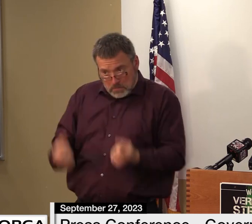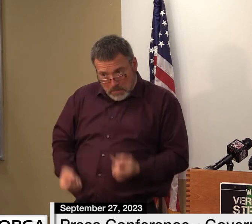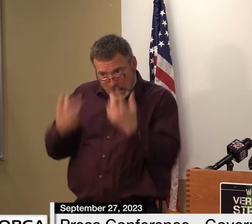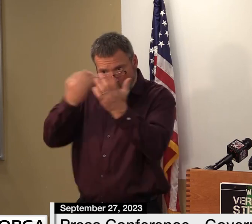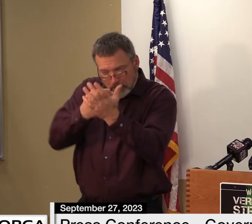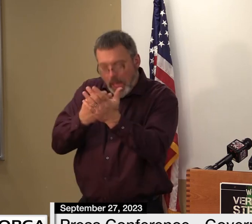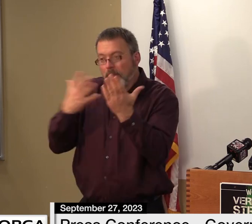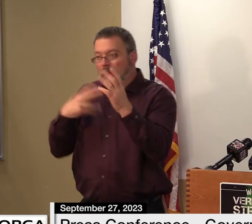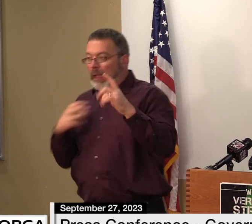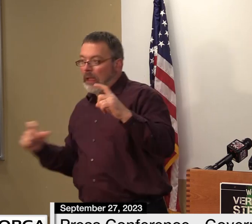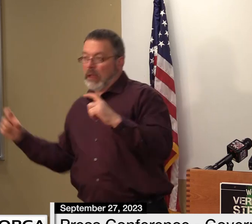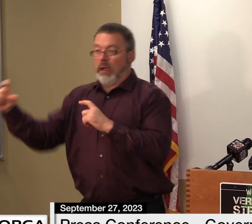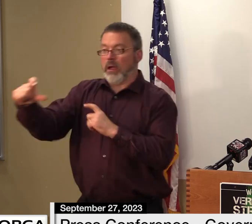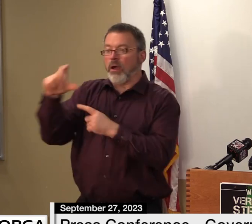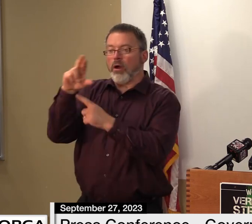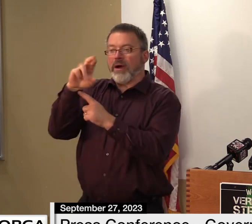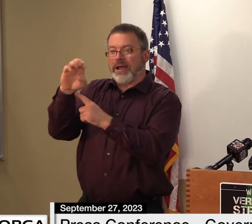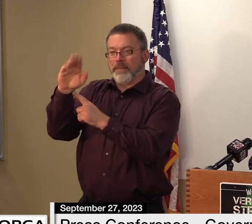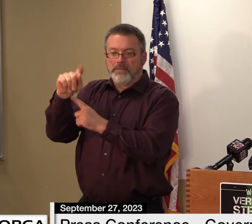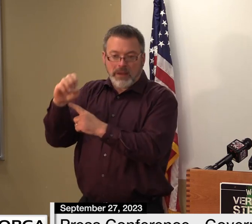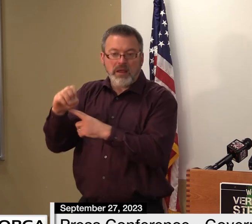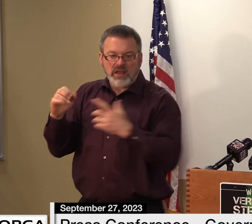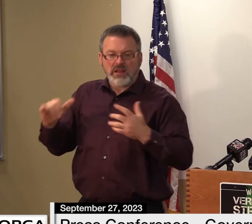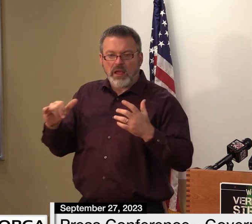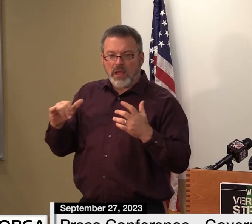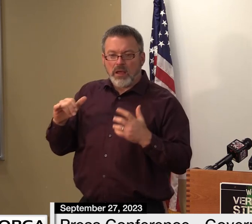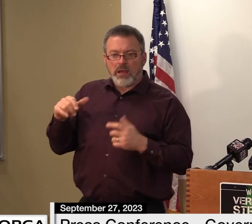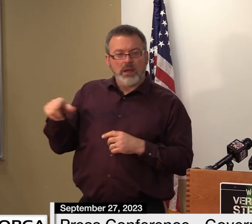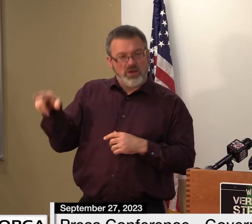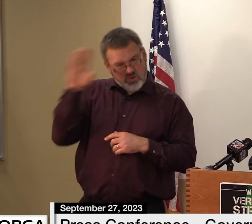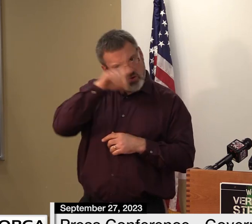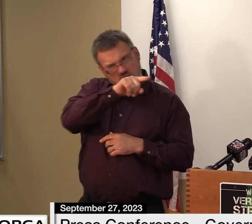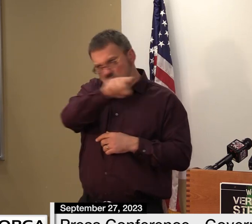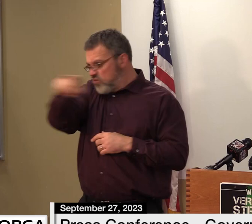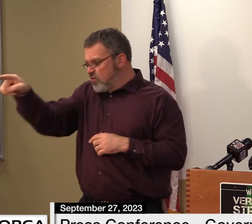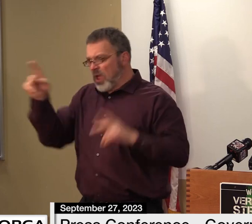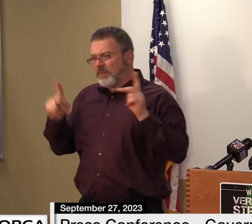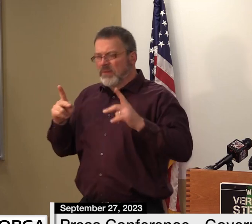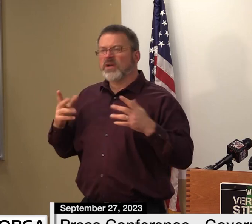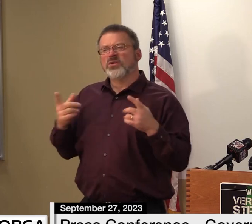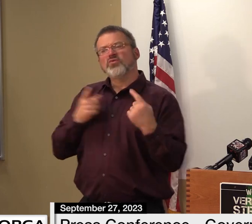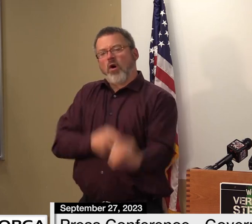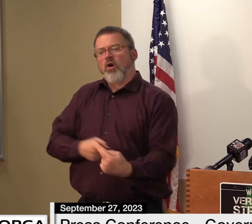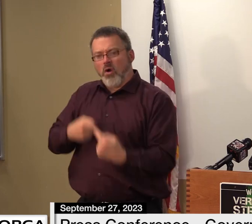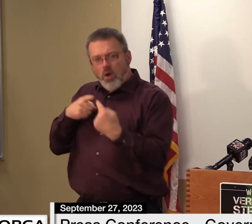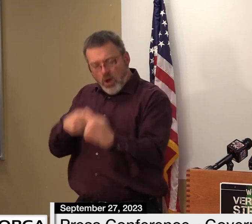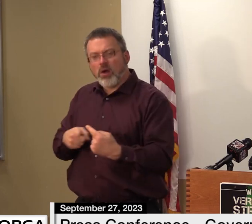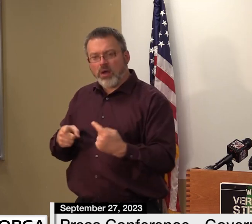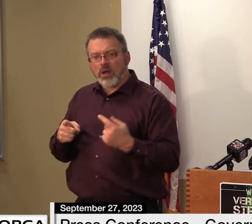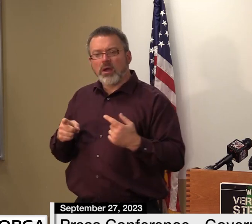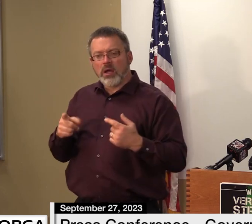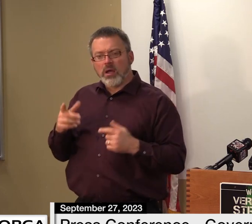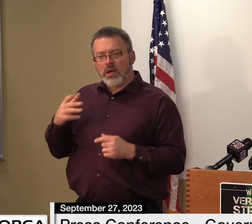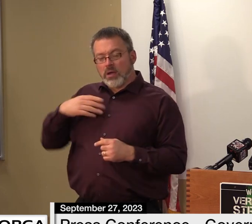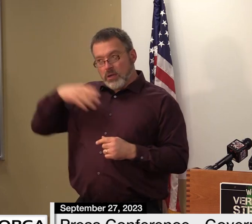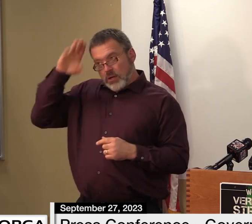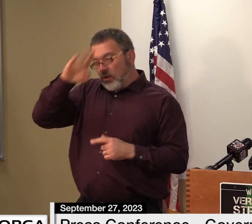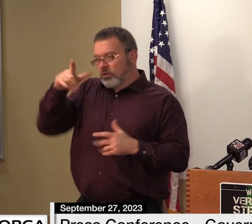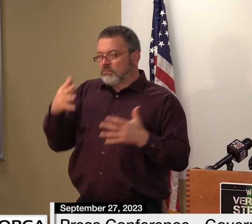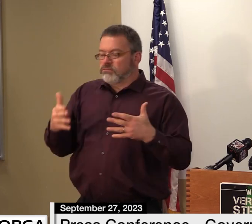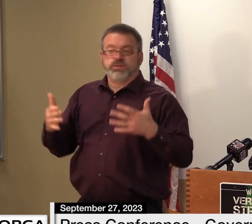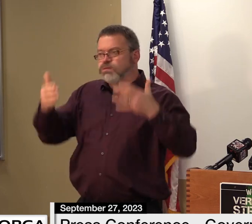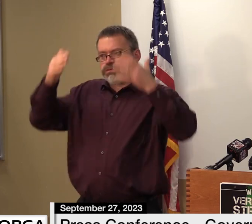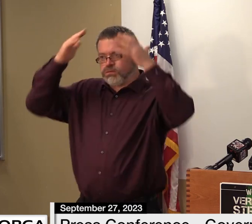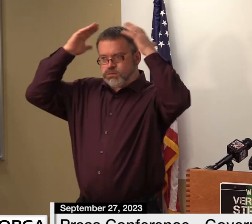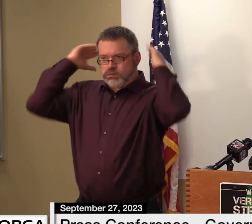We also know people are struggling. The scale of this challenge is overwhelming, and the number of programs that they need to